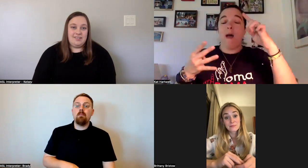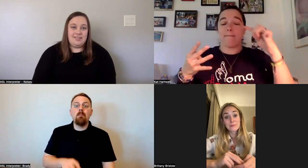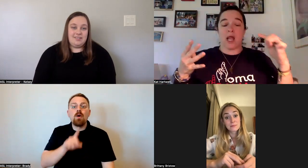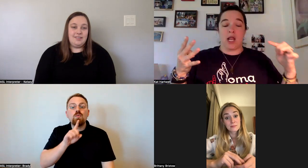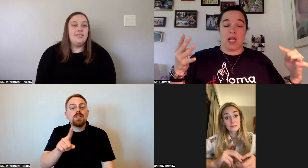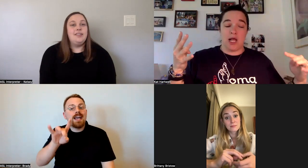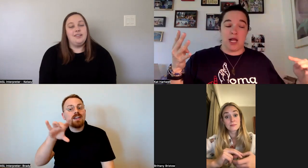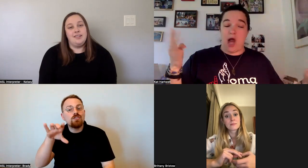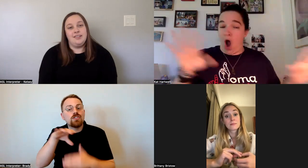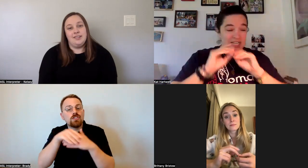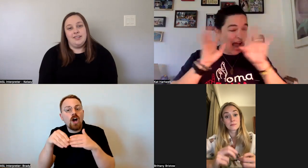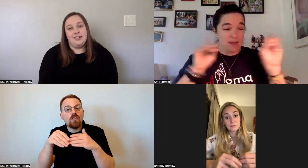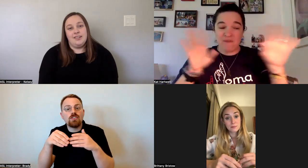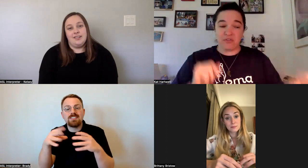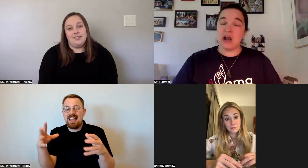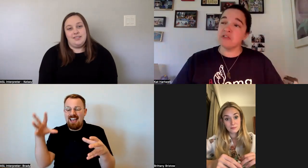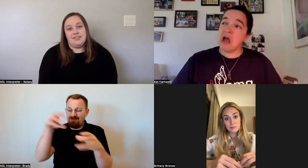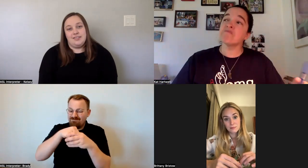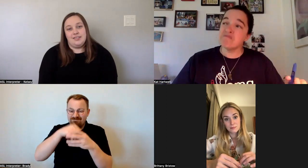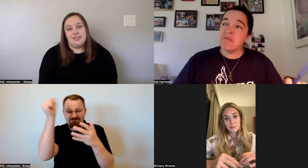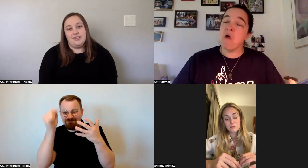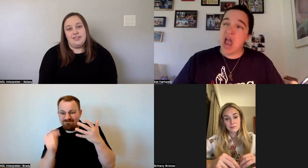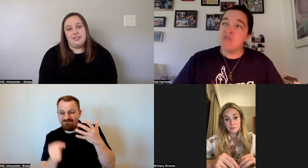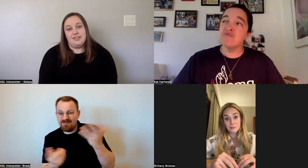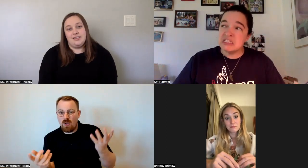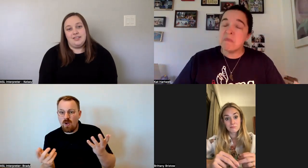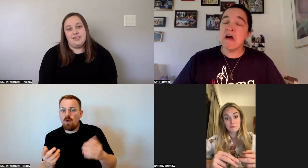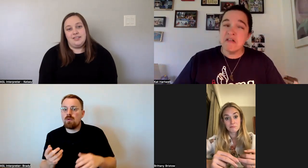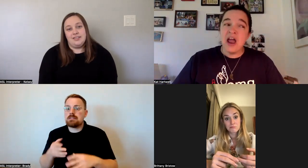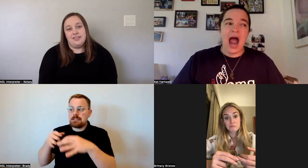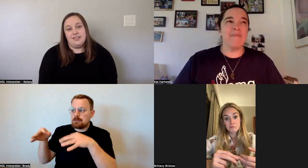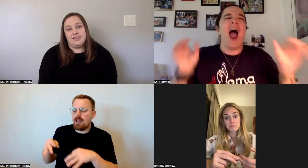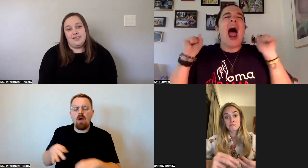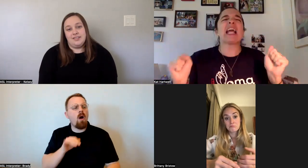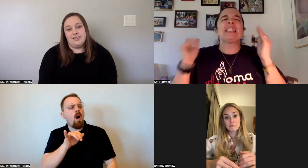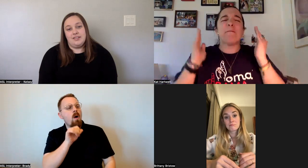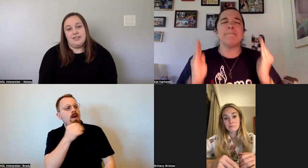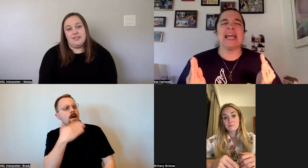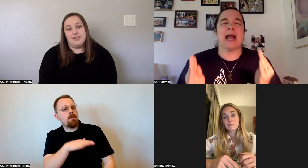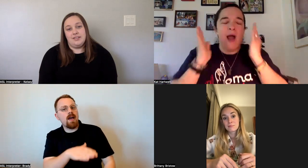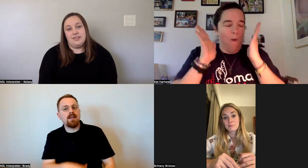include I tell him out for things that okay, readable. I'm like,